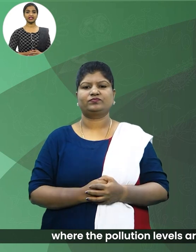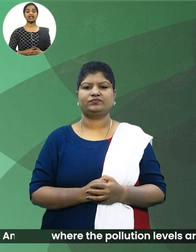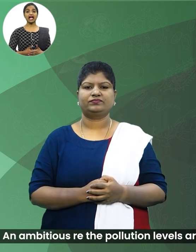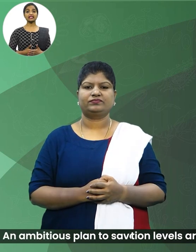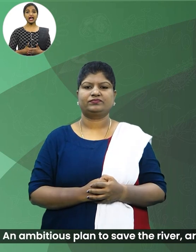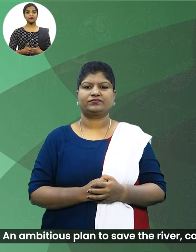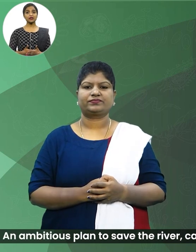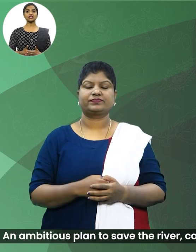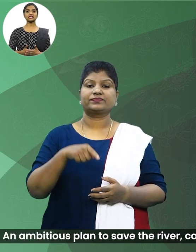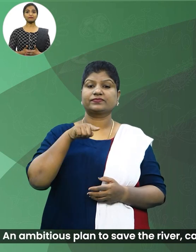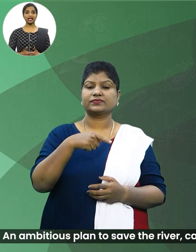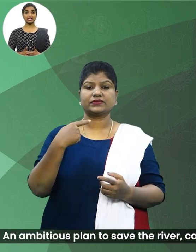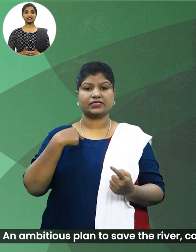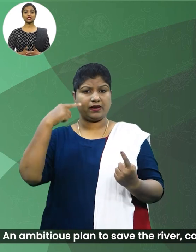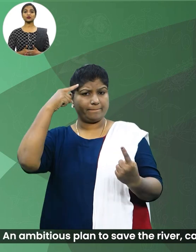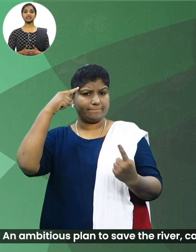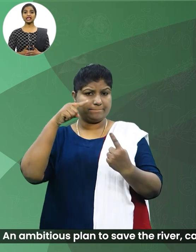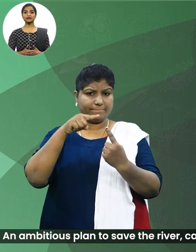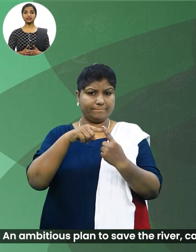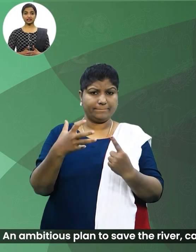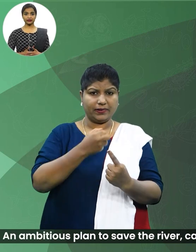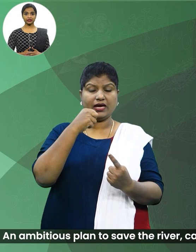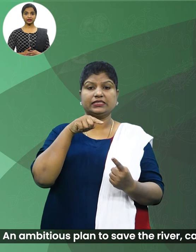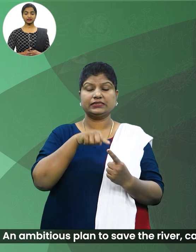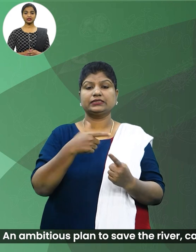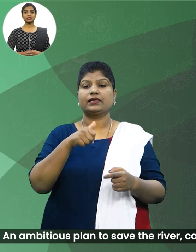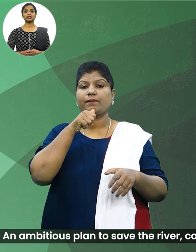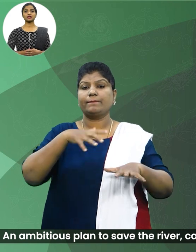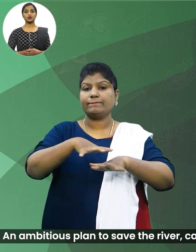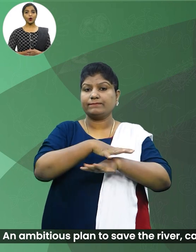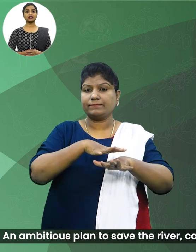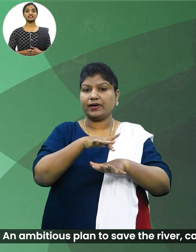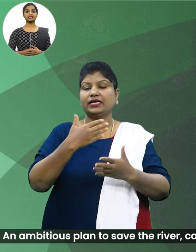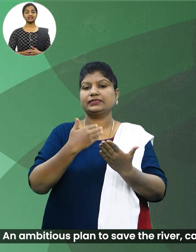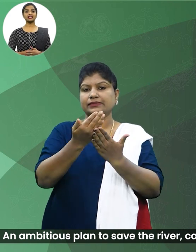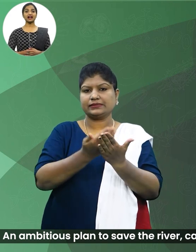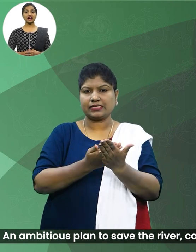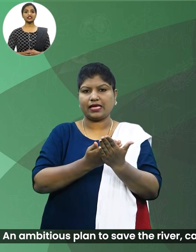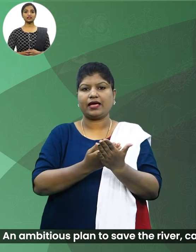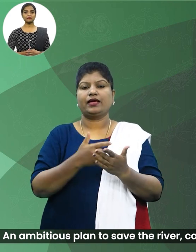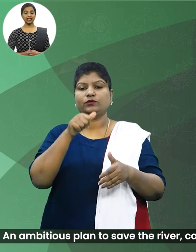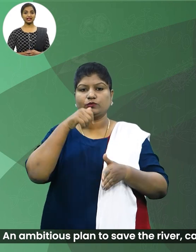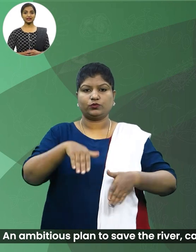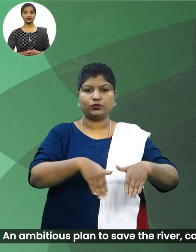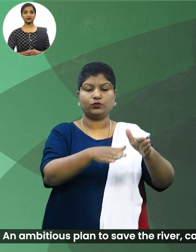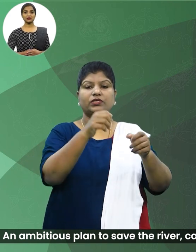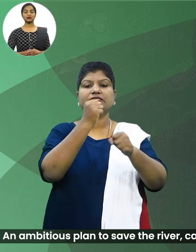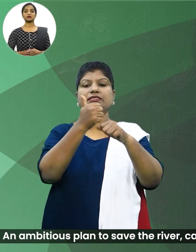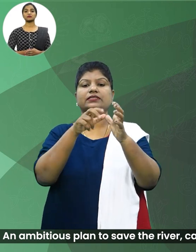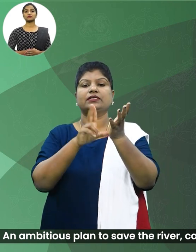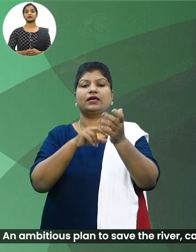An ambitious plan to save the river called the Ganga Action Plan